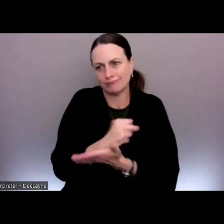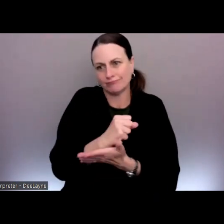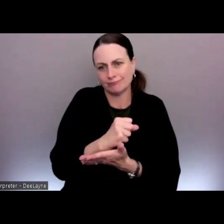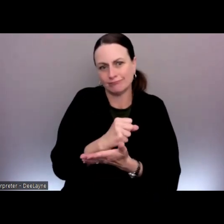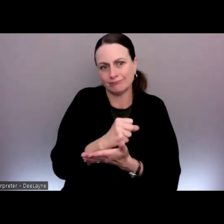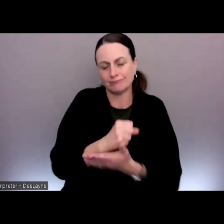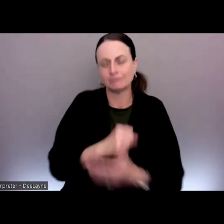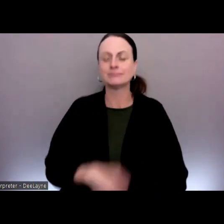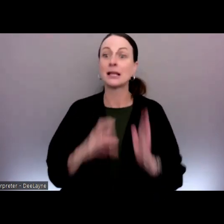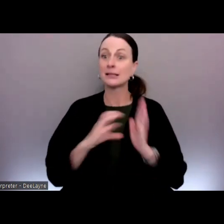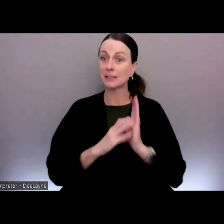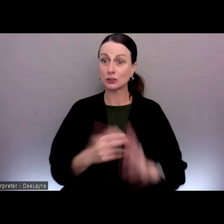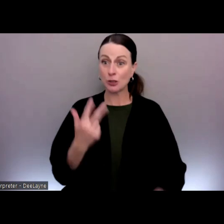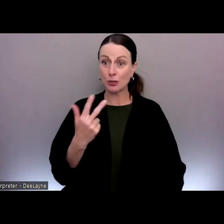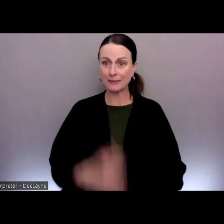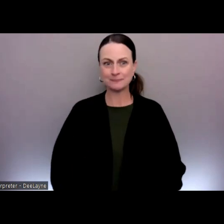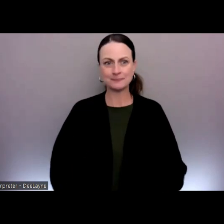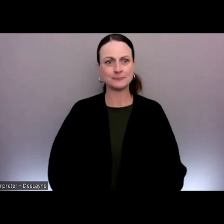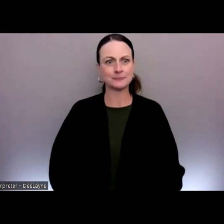Section 3.